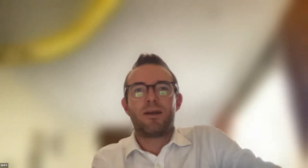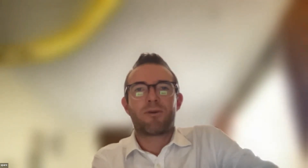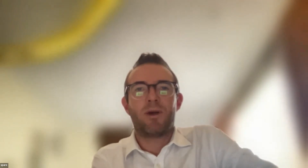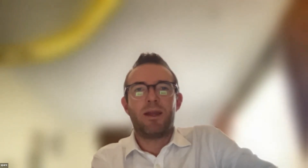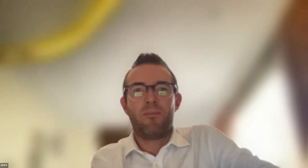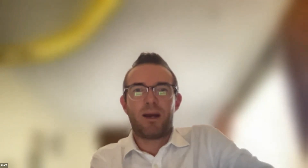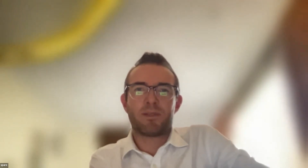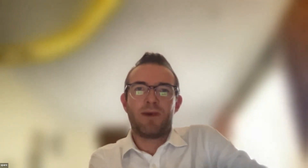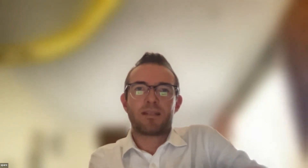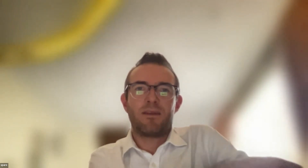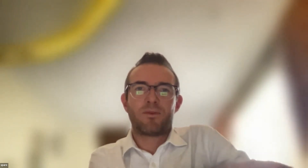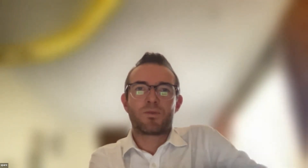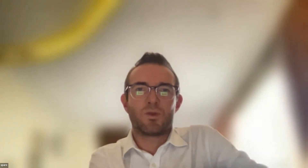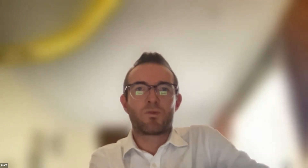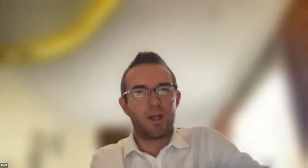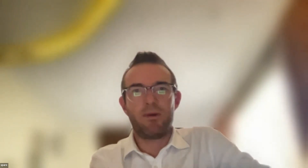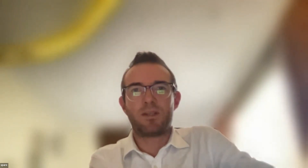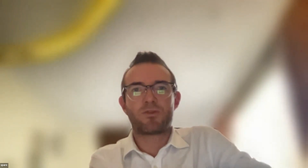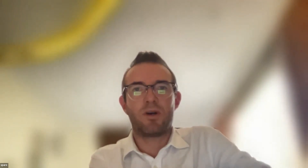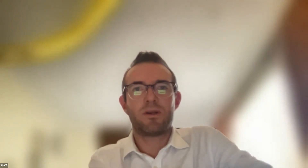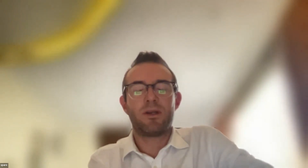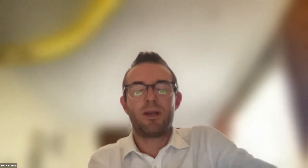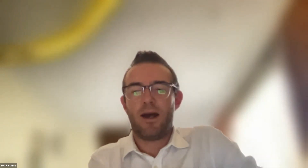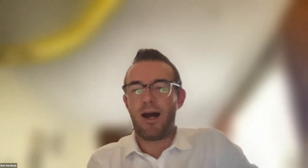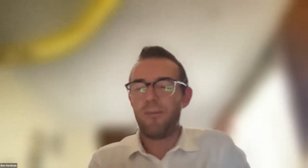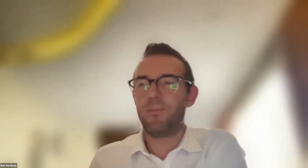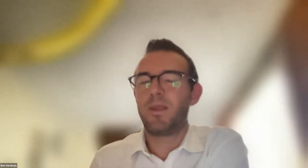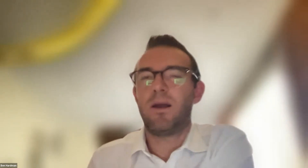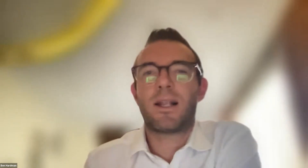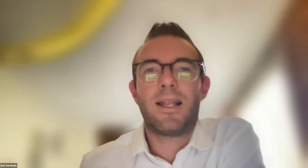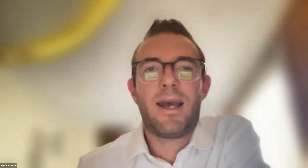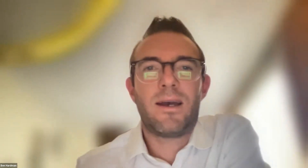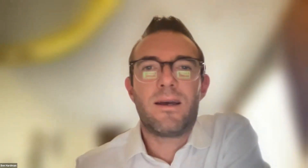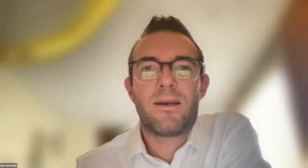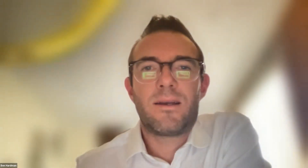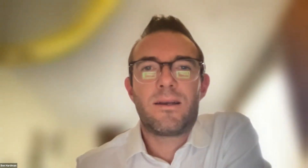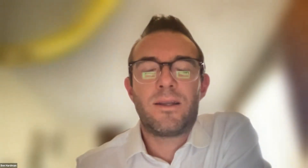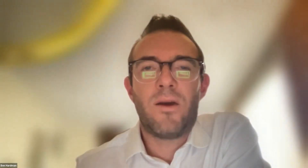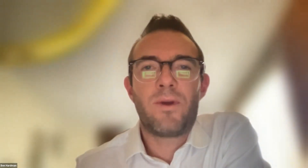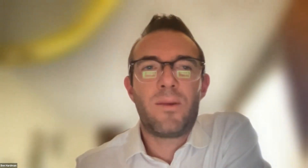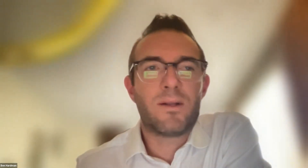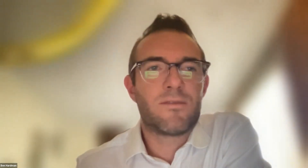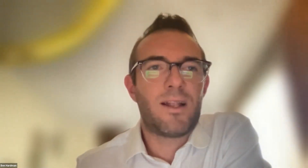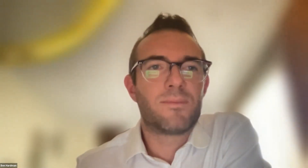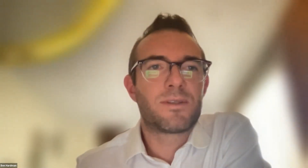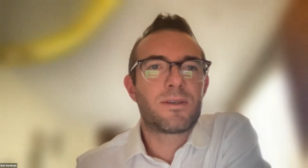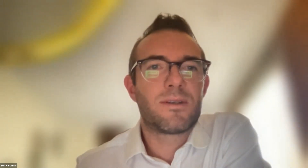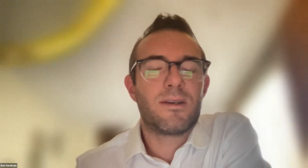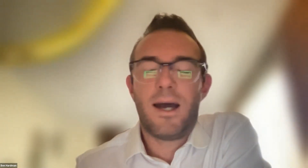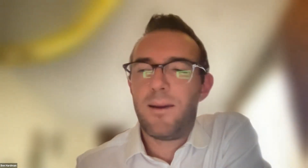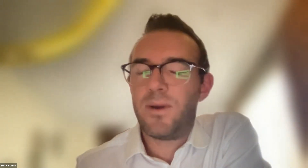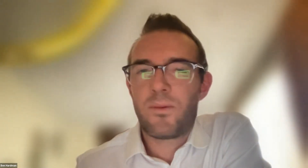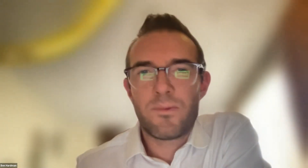felt from an impact perspective was really strong. Clearly had a really well developed